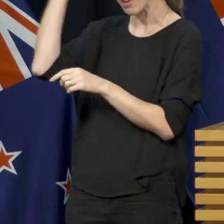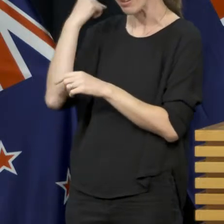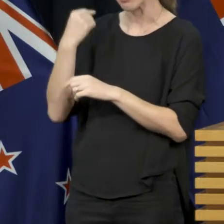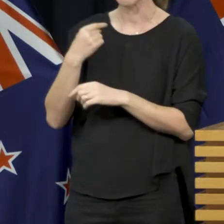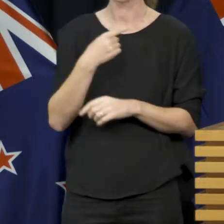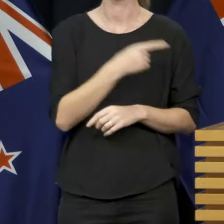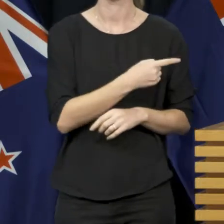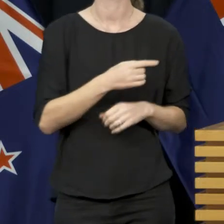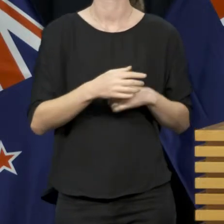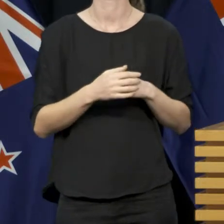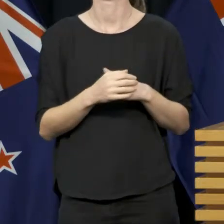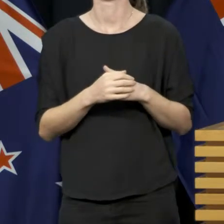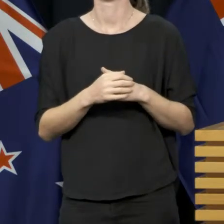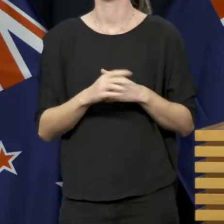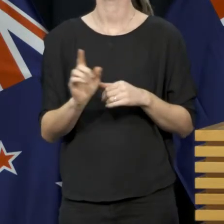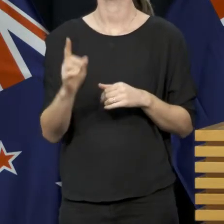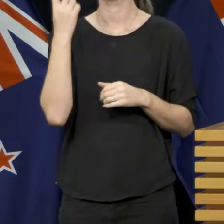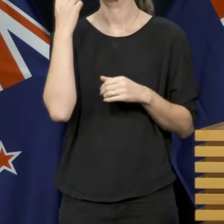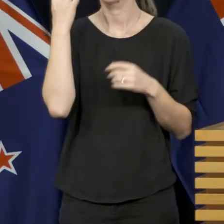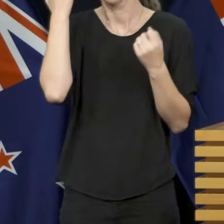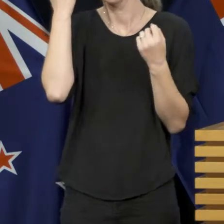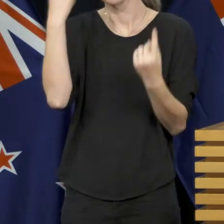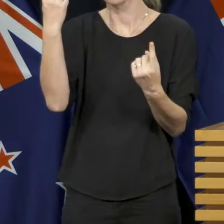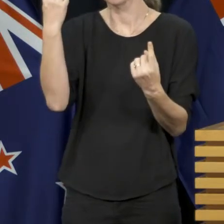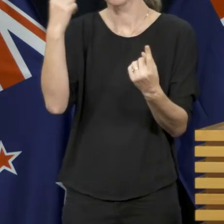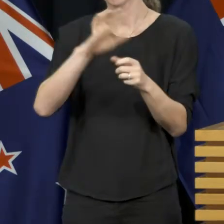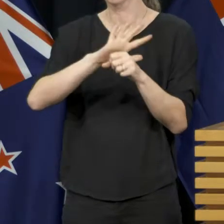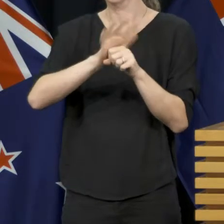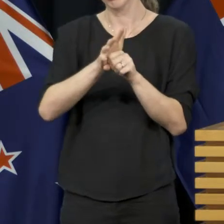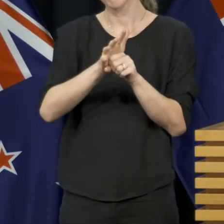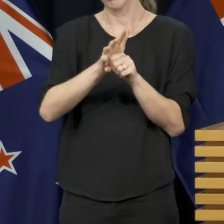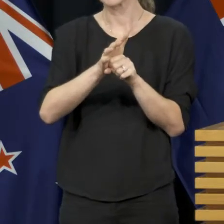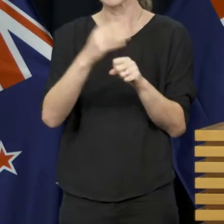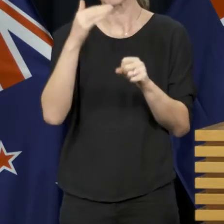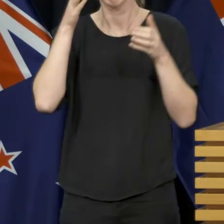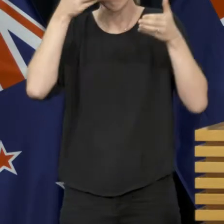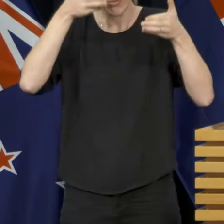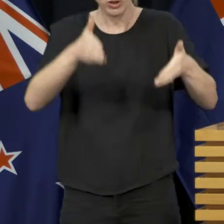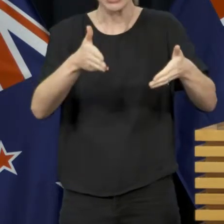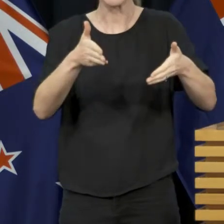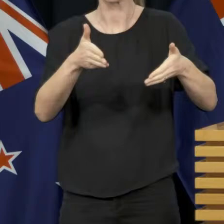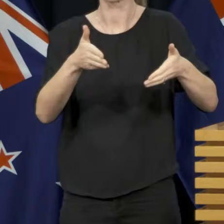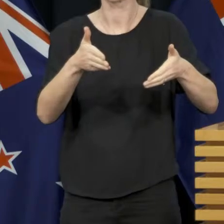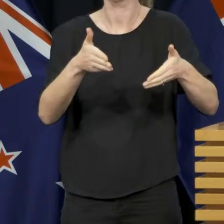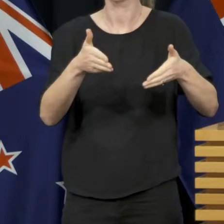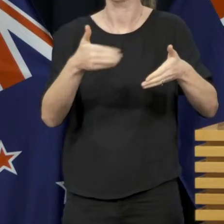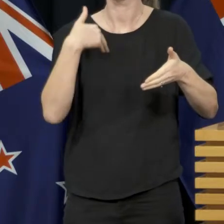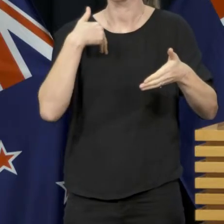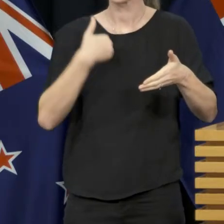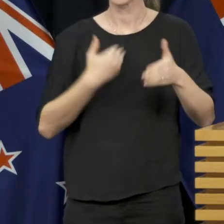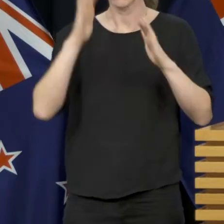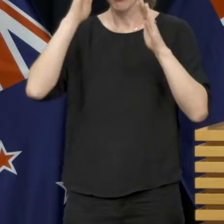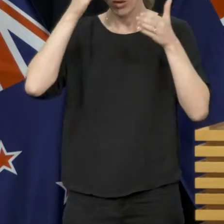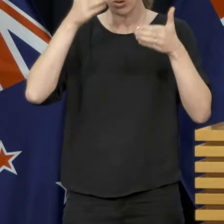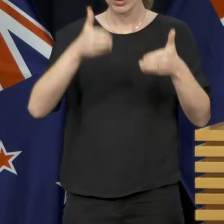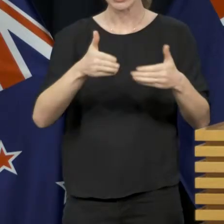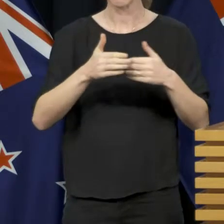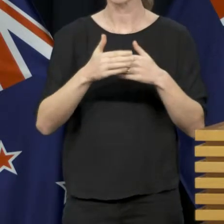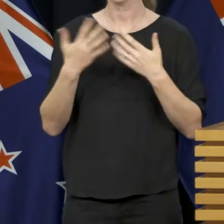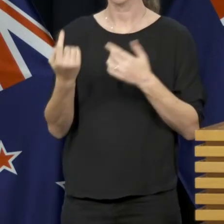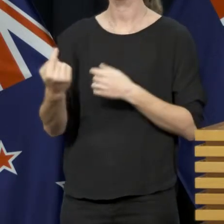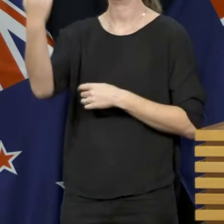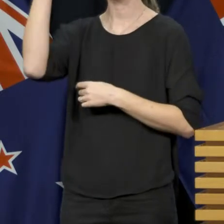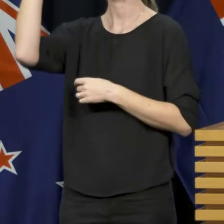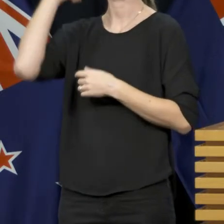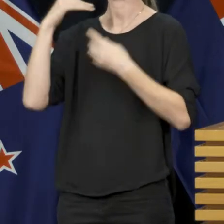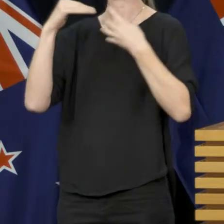The Minister himself has recognised that the COVID response does need to be our priority, and that obviously continuity